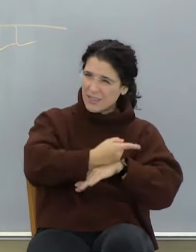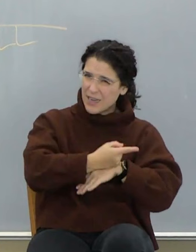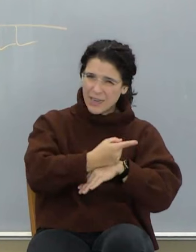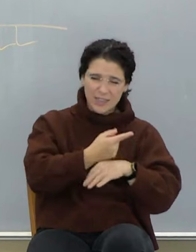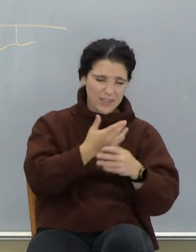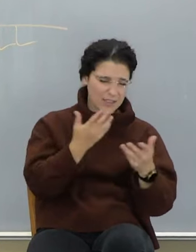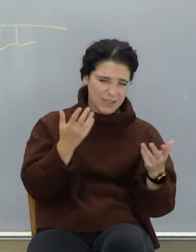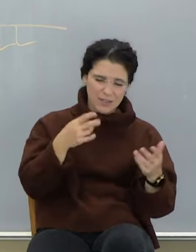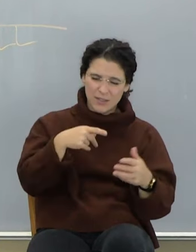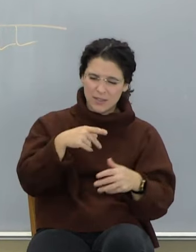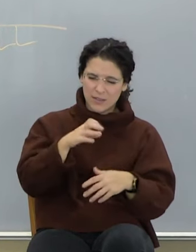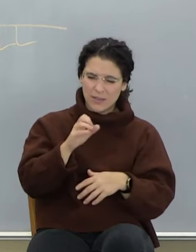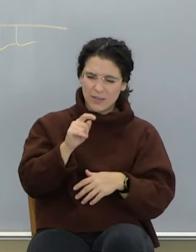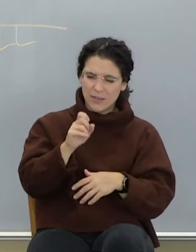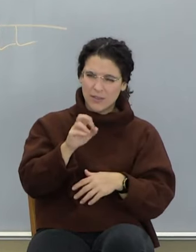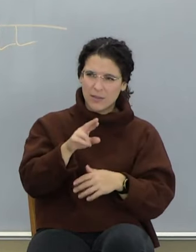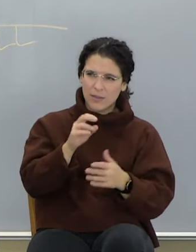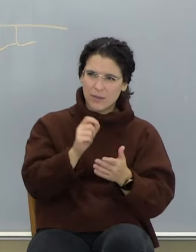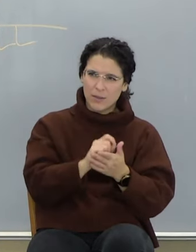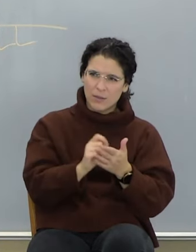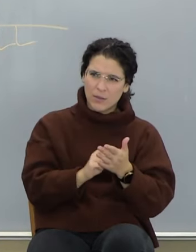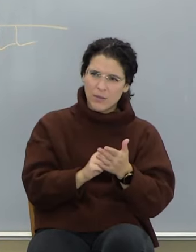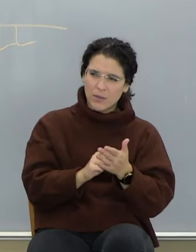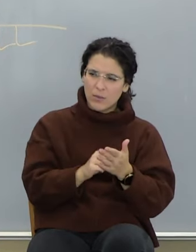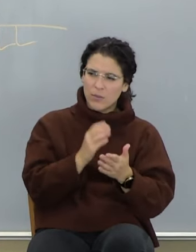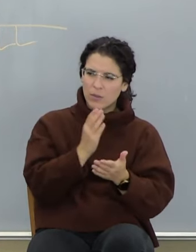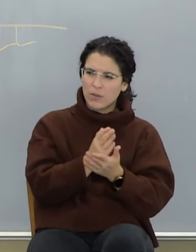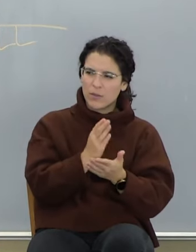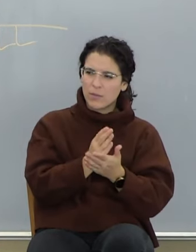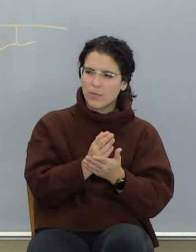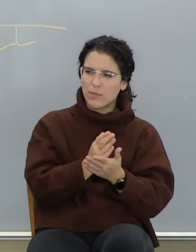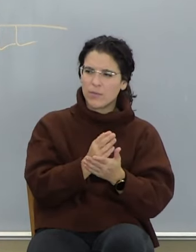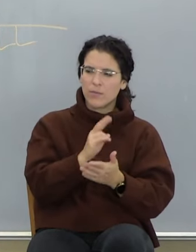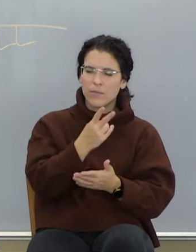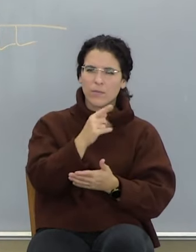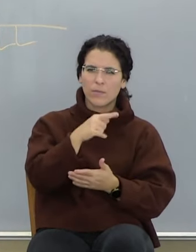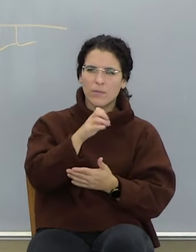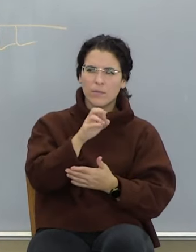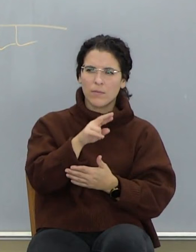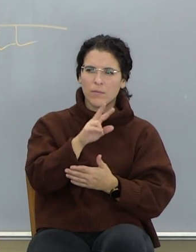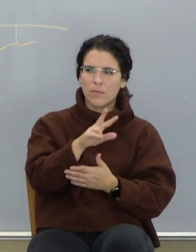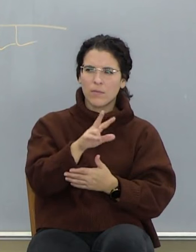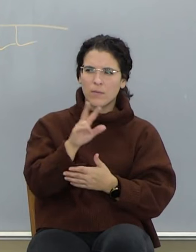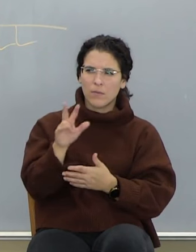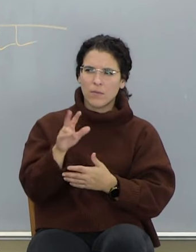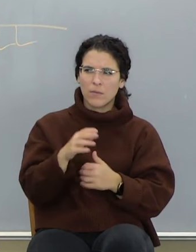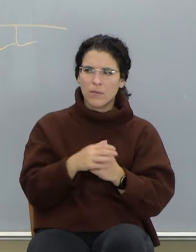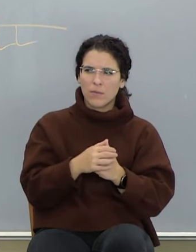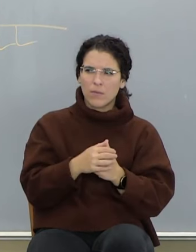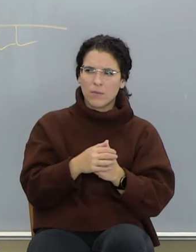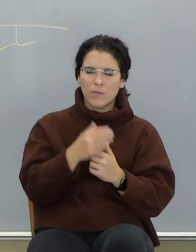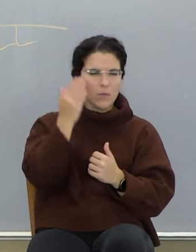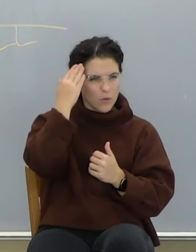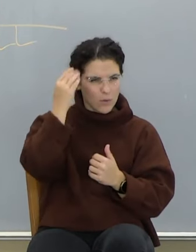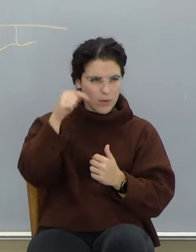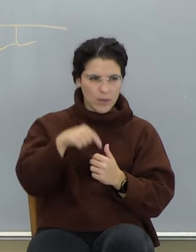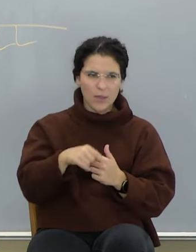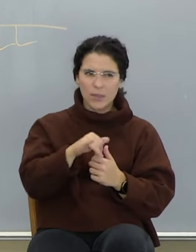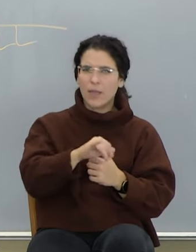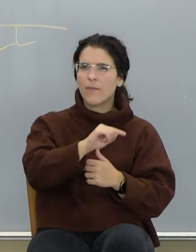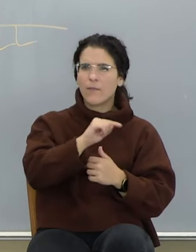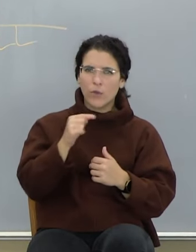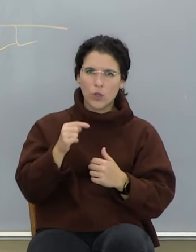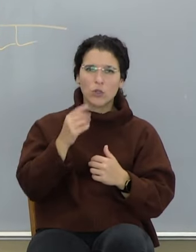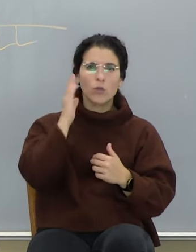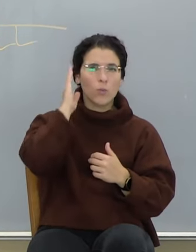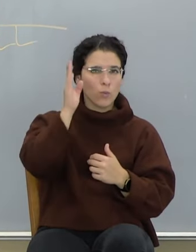Peter, by the way, Peter, and then we're going to stop. I apologize. 2 Peter chapter 3, verse 3. Knowing this first, that